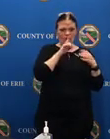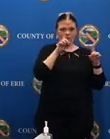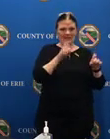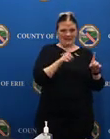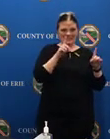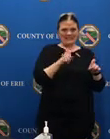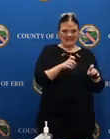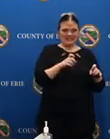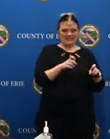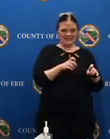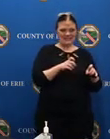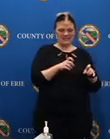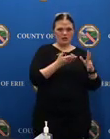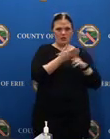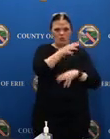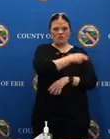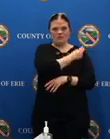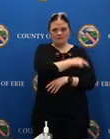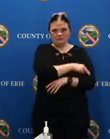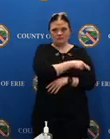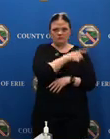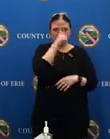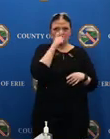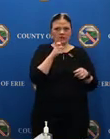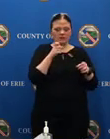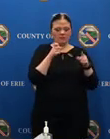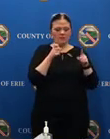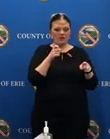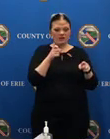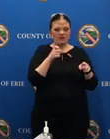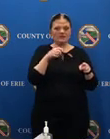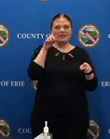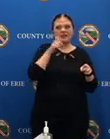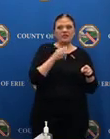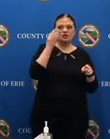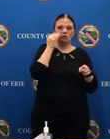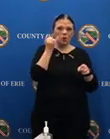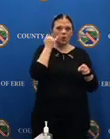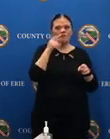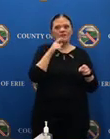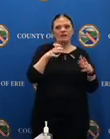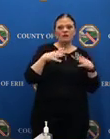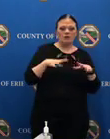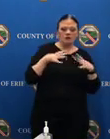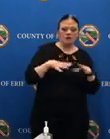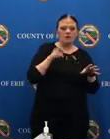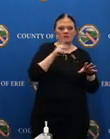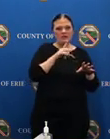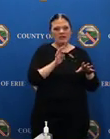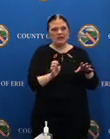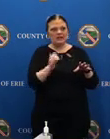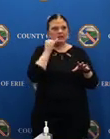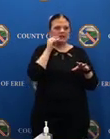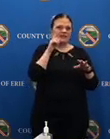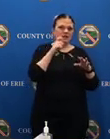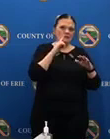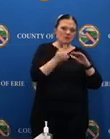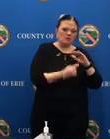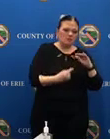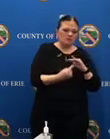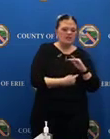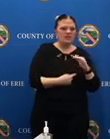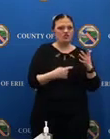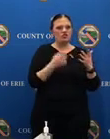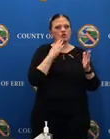tested by the hospital, because they need to know whether they can wear the appropriate PPE or not, and whether they need to be in isolation. So